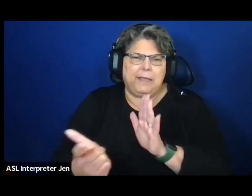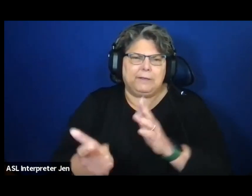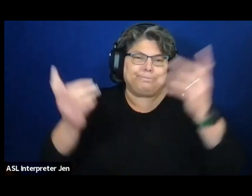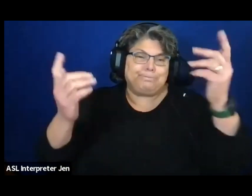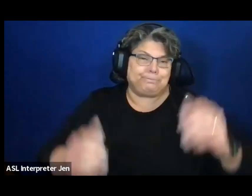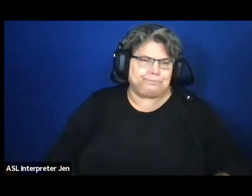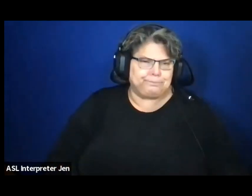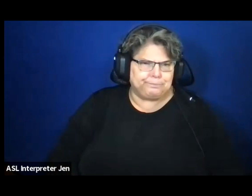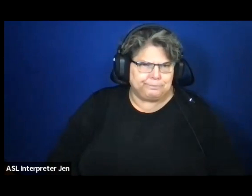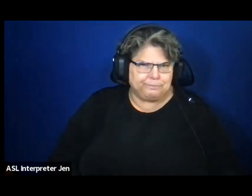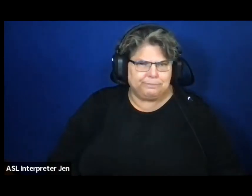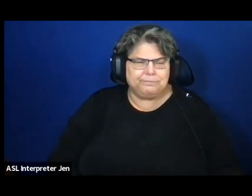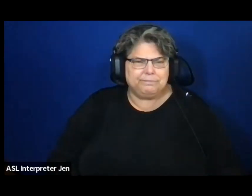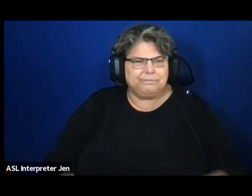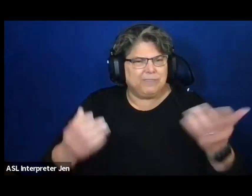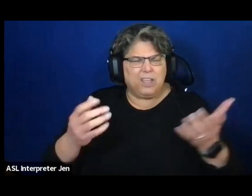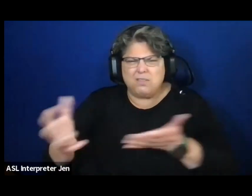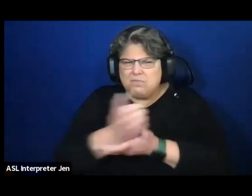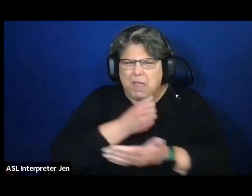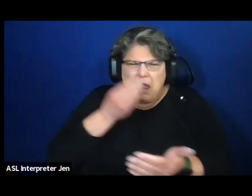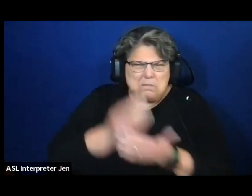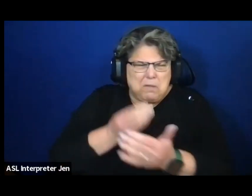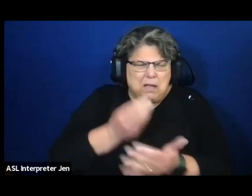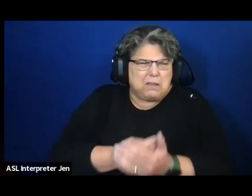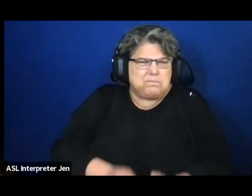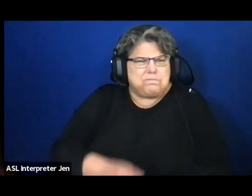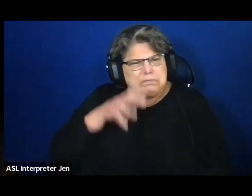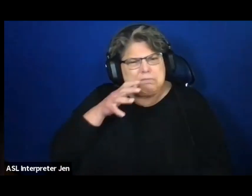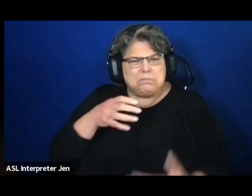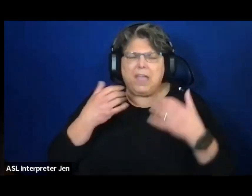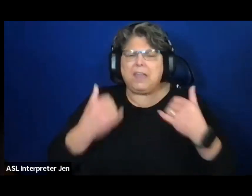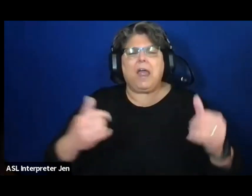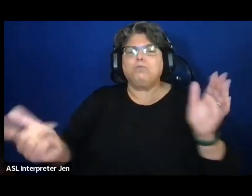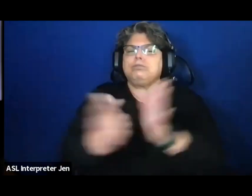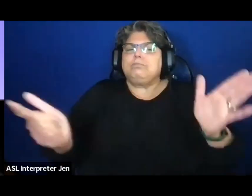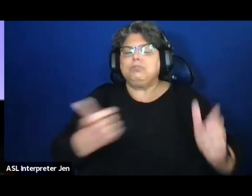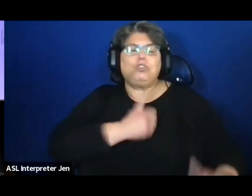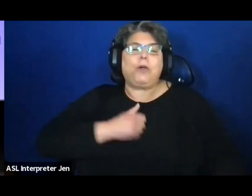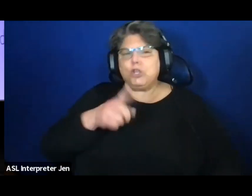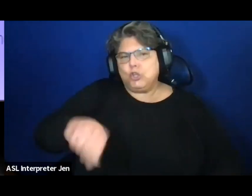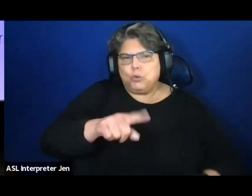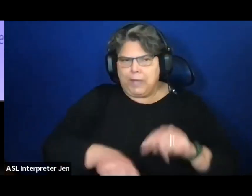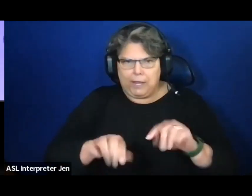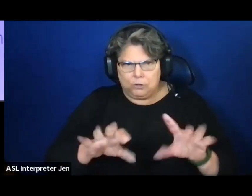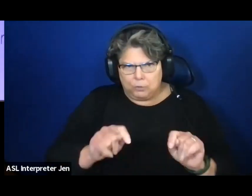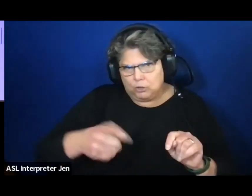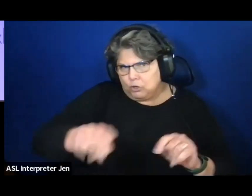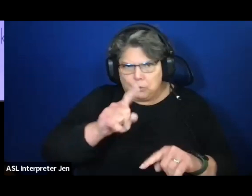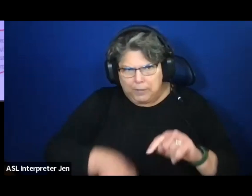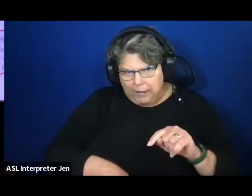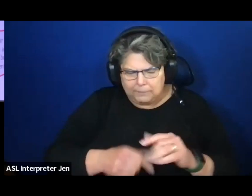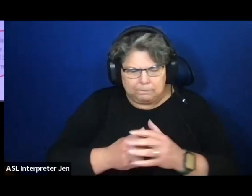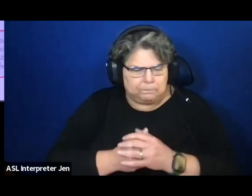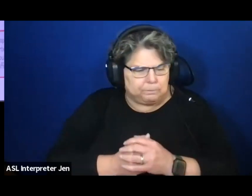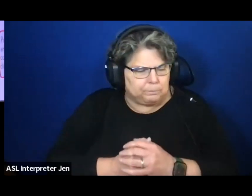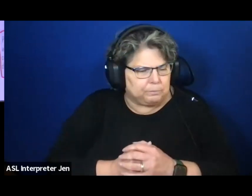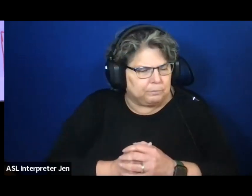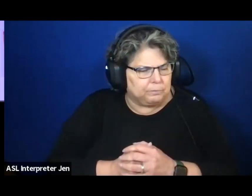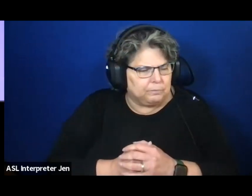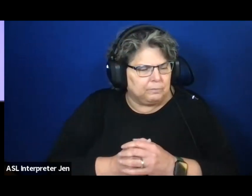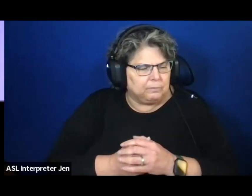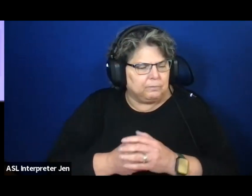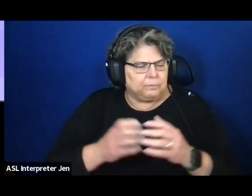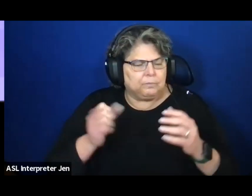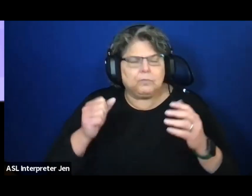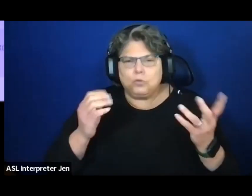Yeah, it became illegal. They made their money and go, okay, now it's illegal. You can't do it. You can't do it. You can't do it. Okay? So again, and so I'm going